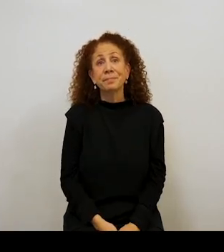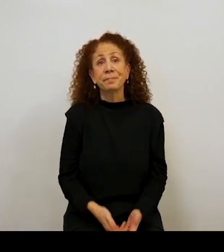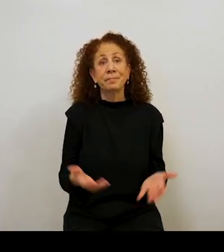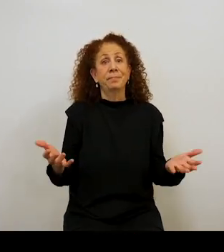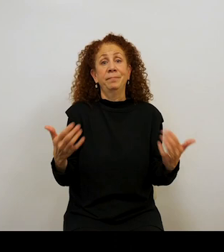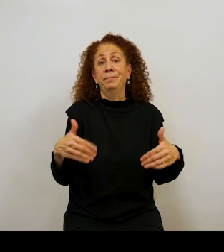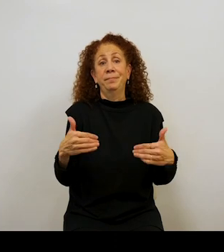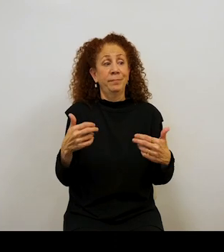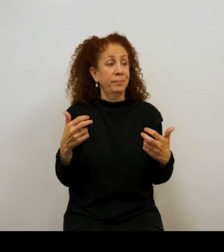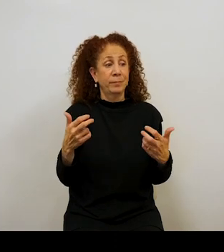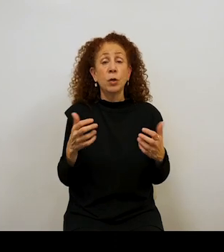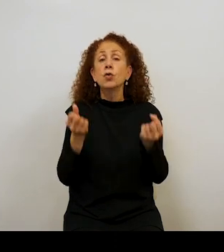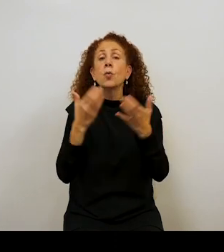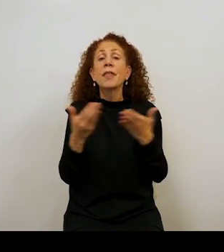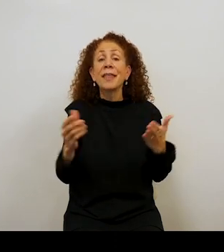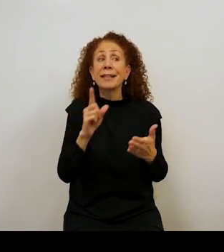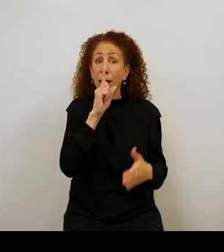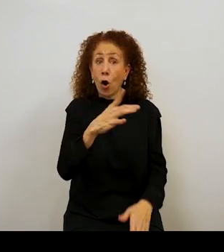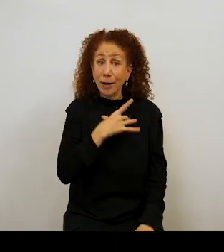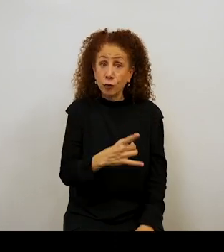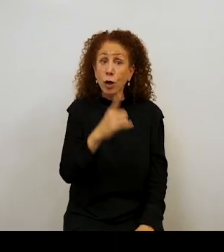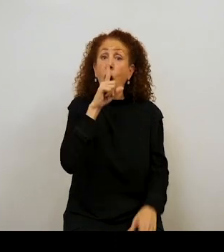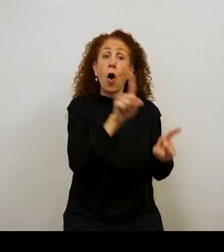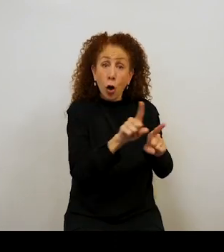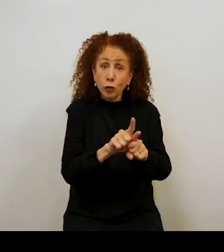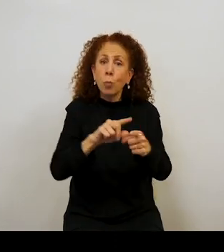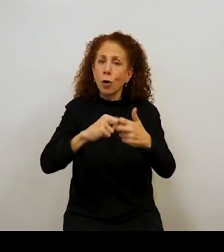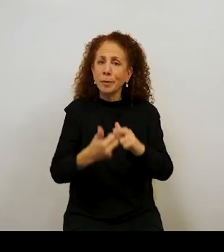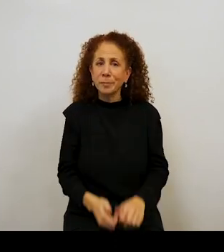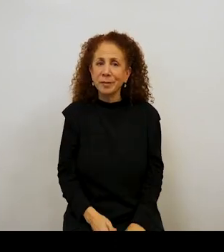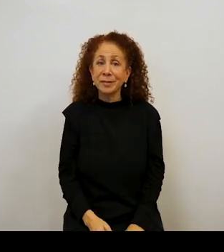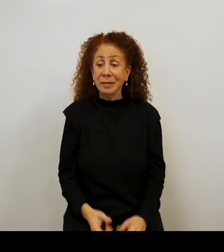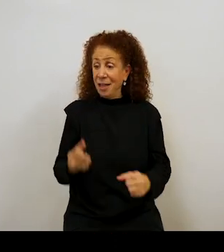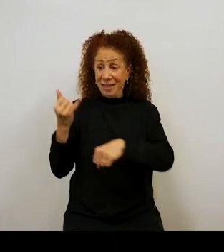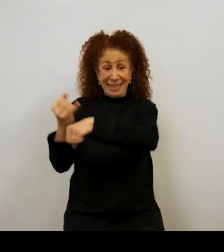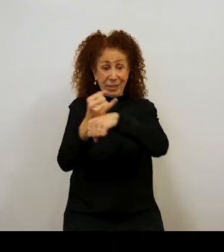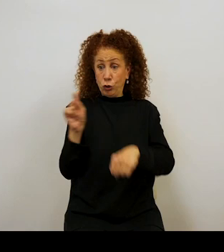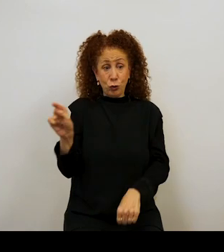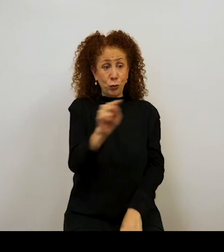So much that is interesting is problematic. There are these institutions that often have